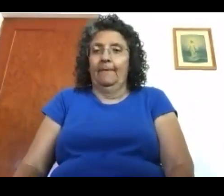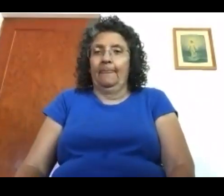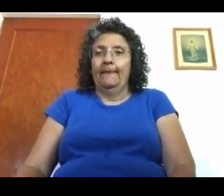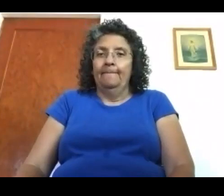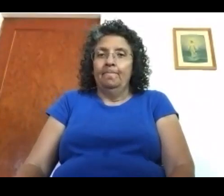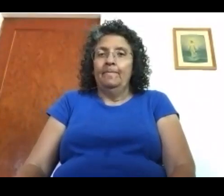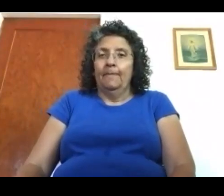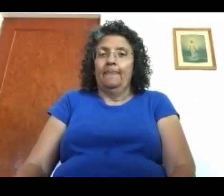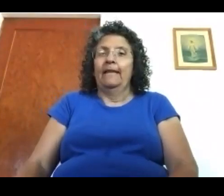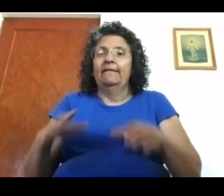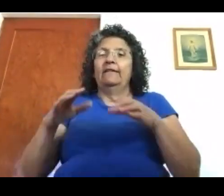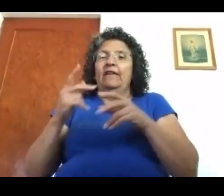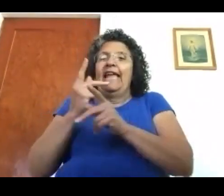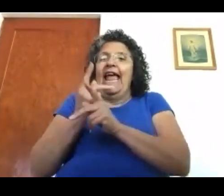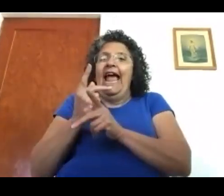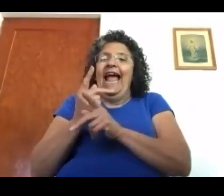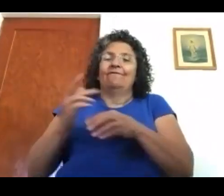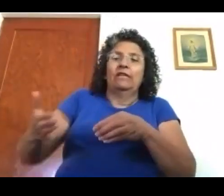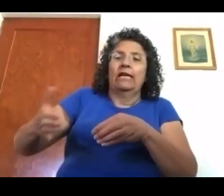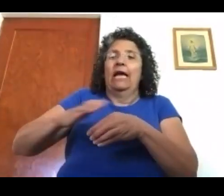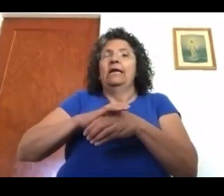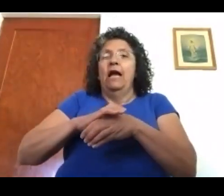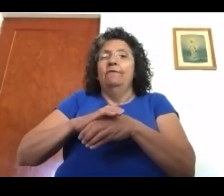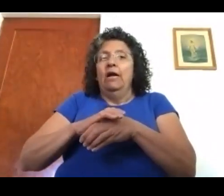And then just gently cover up the seeds.